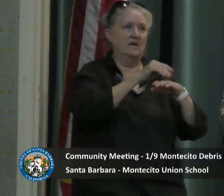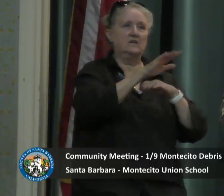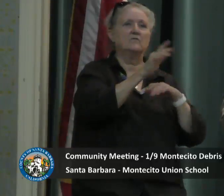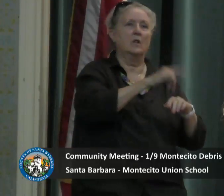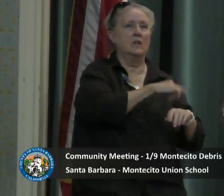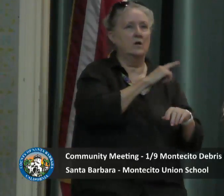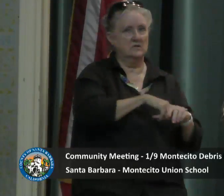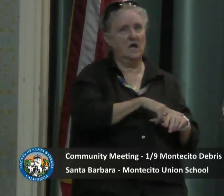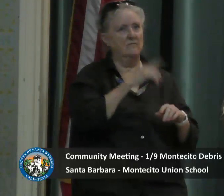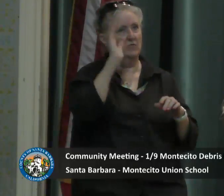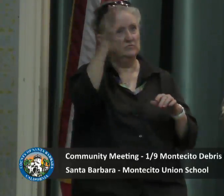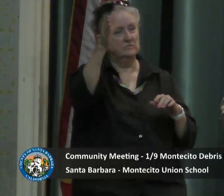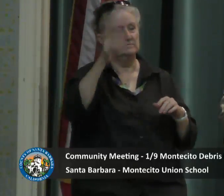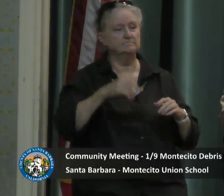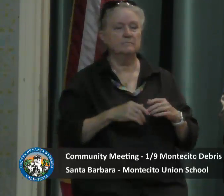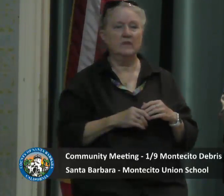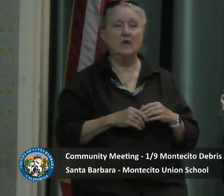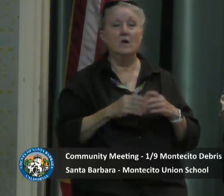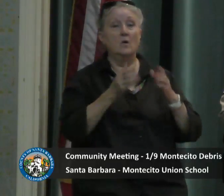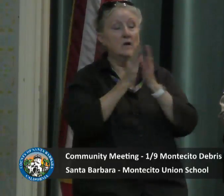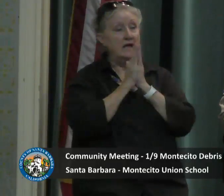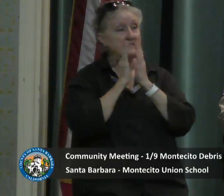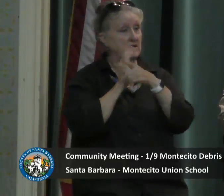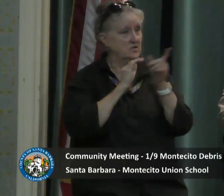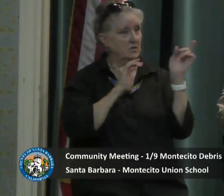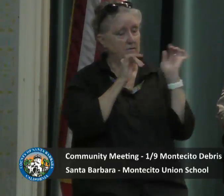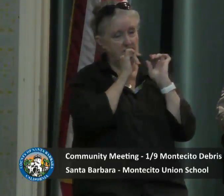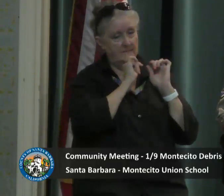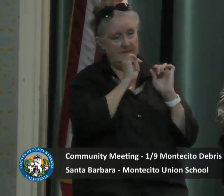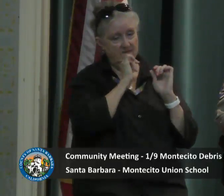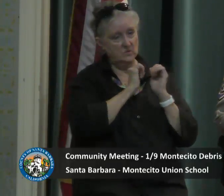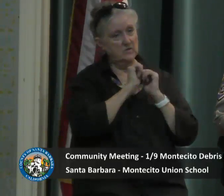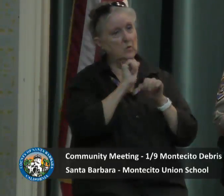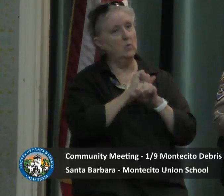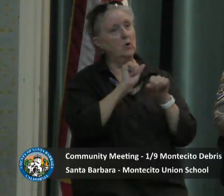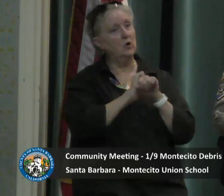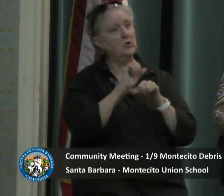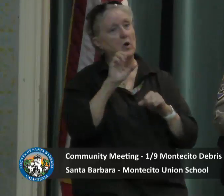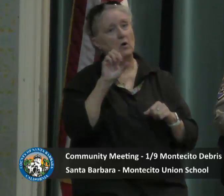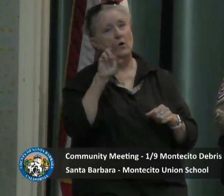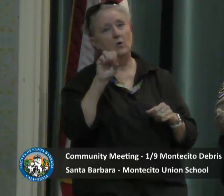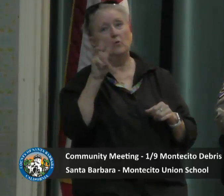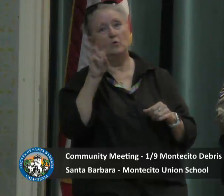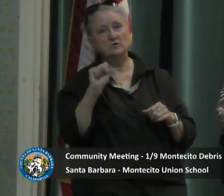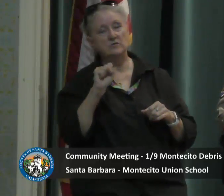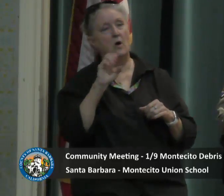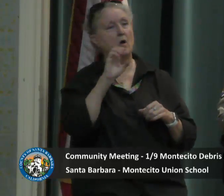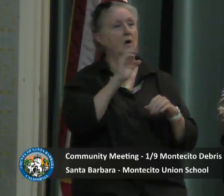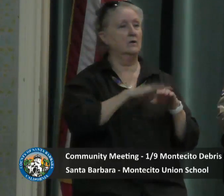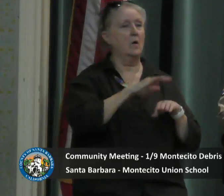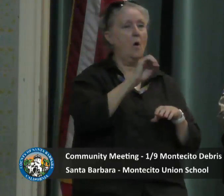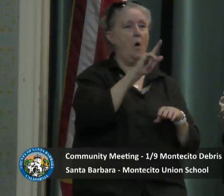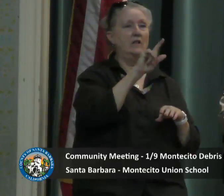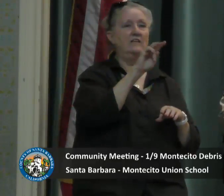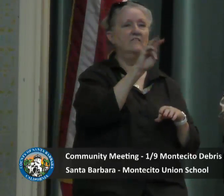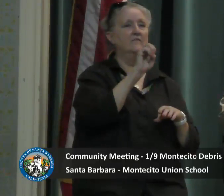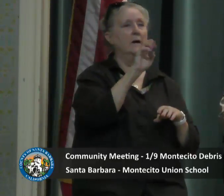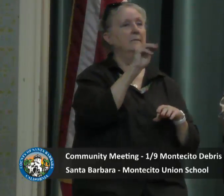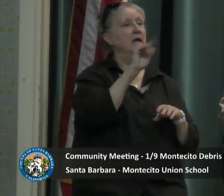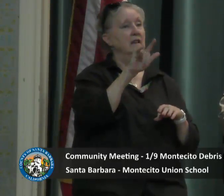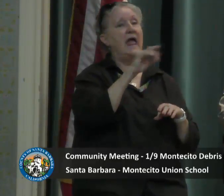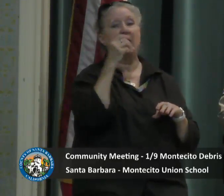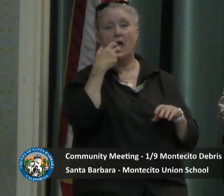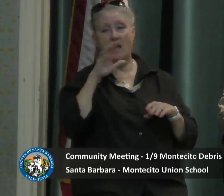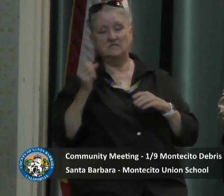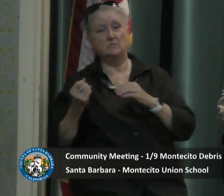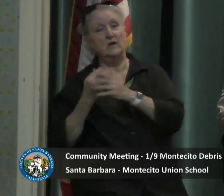for our future. We ask that you be patient with the work crews on Olive Mill and Hot Springs. These roads are now